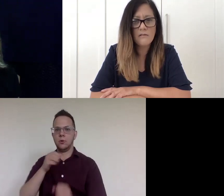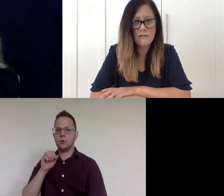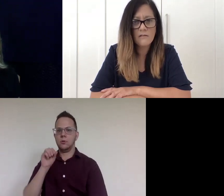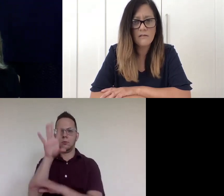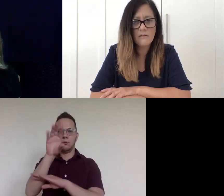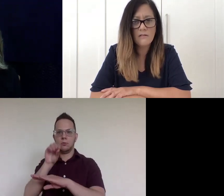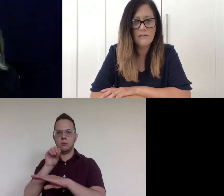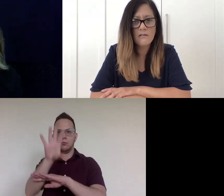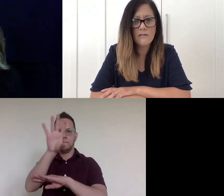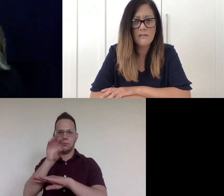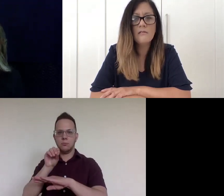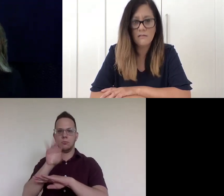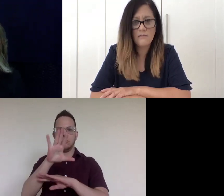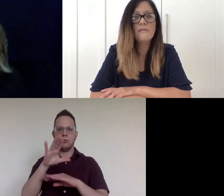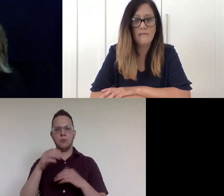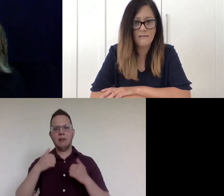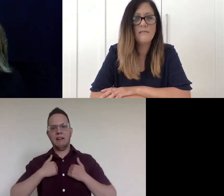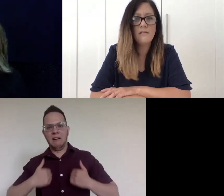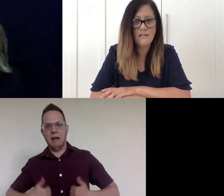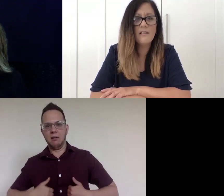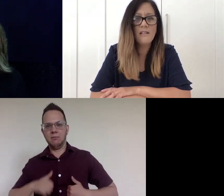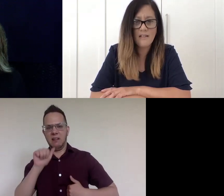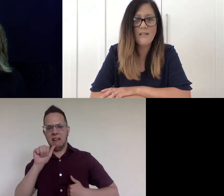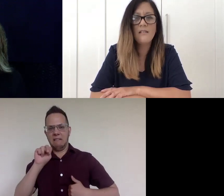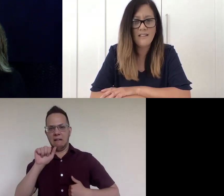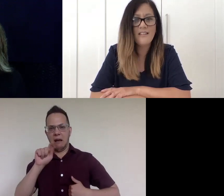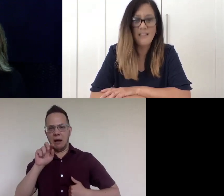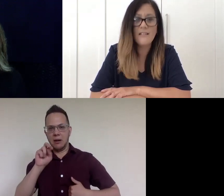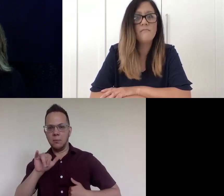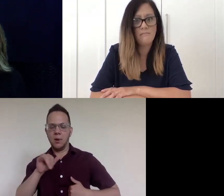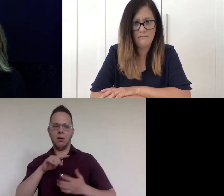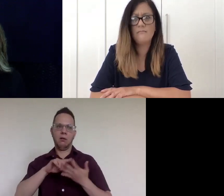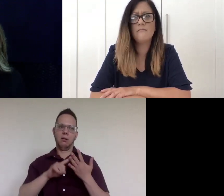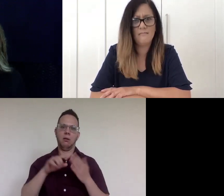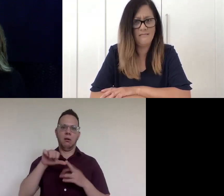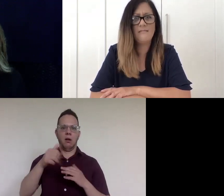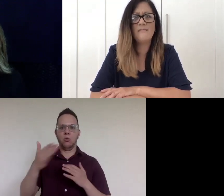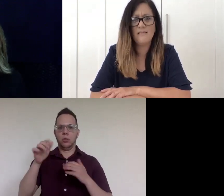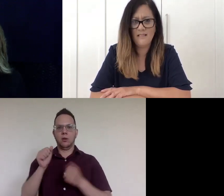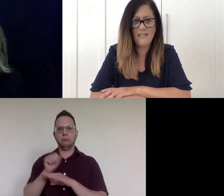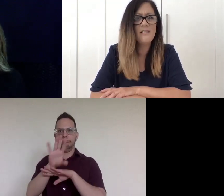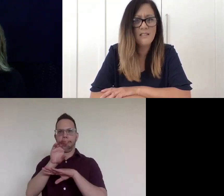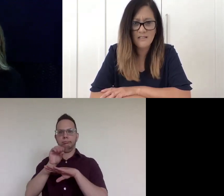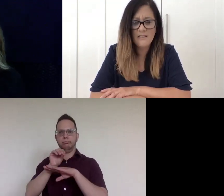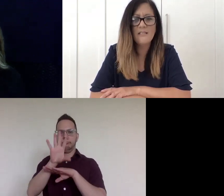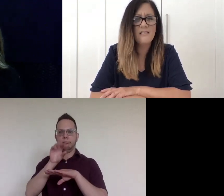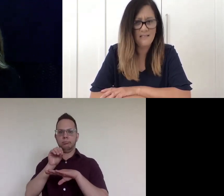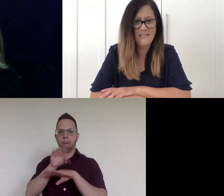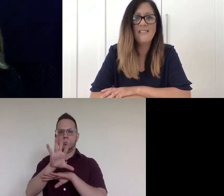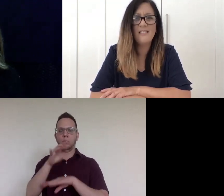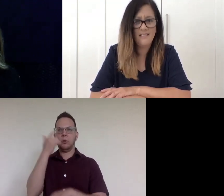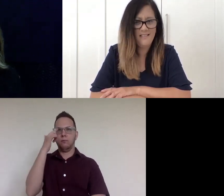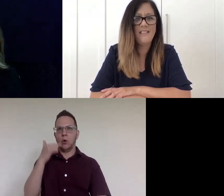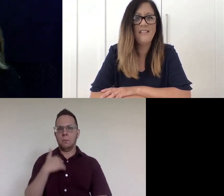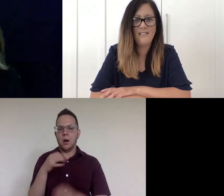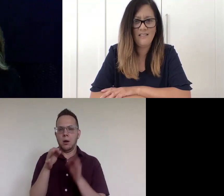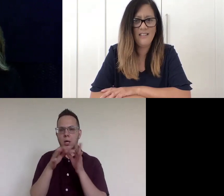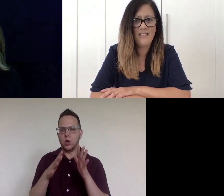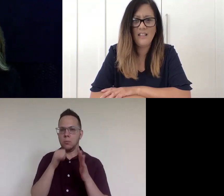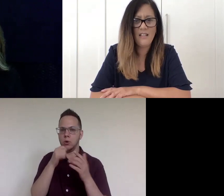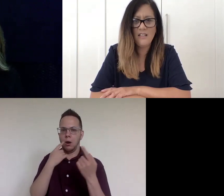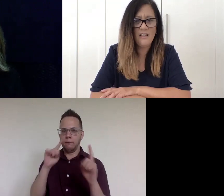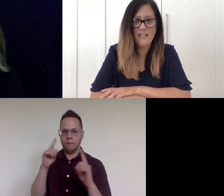They tend to be very dark, and there may be slides being shown. Could be anatomy or some other kind of course